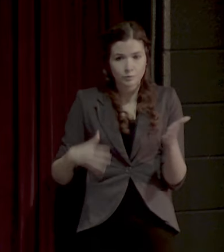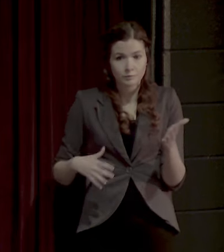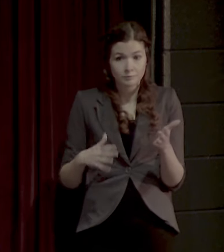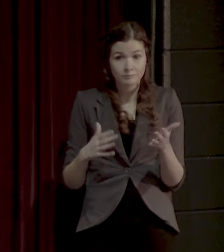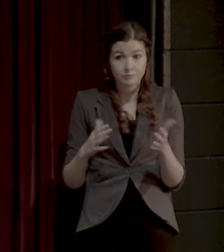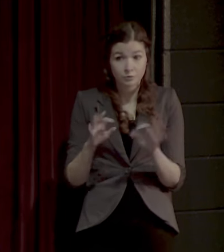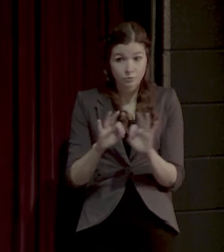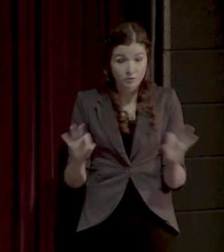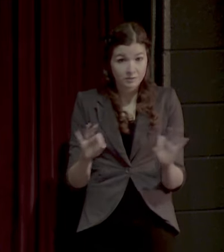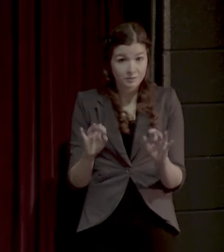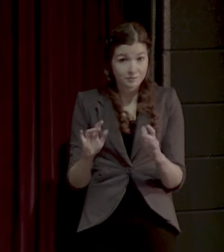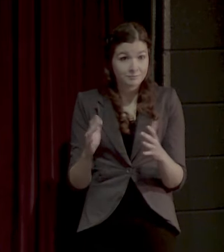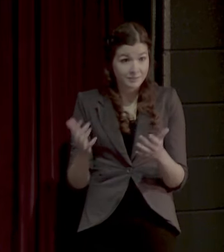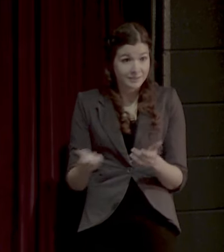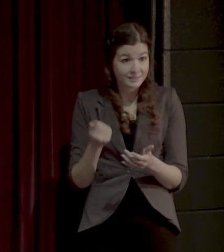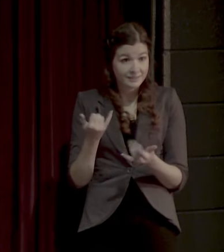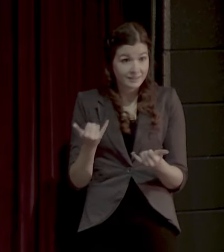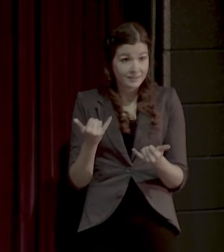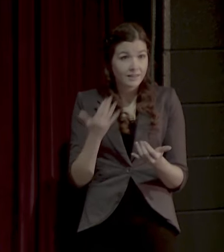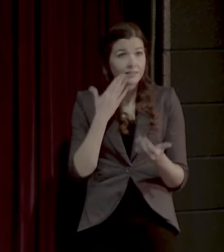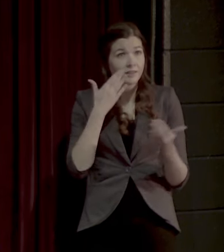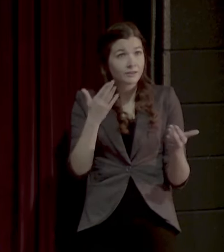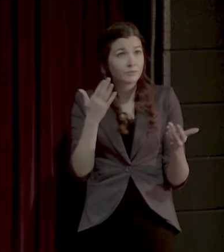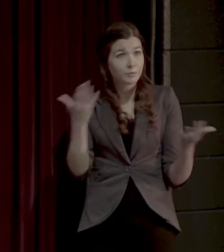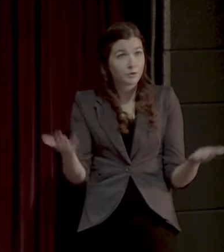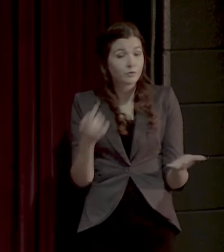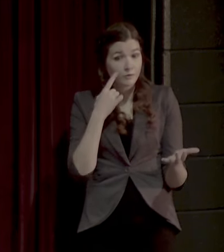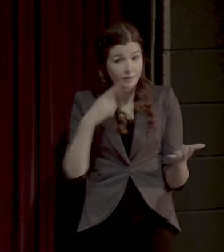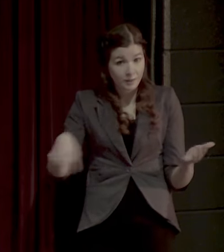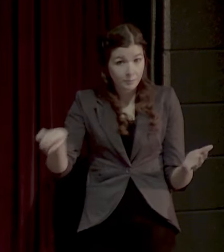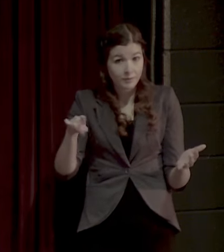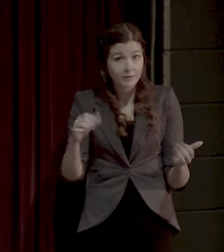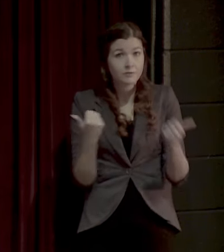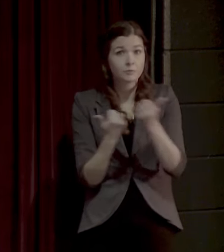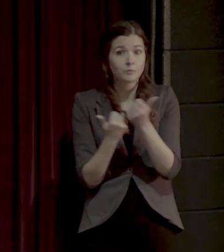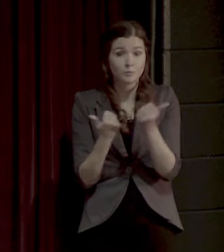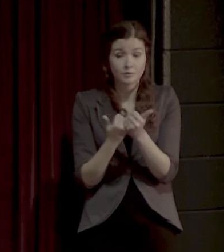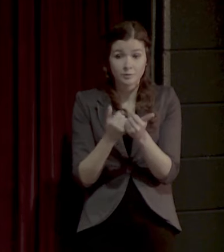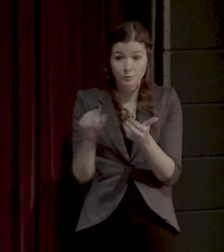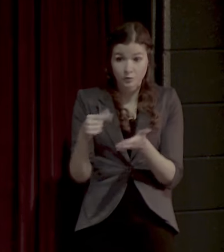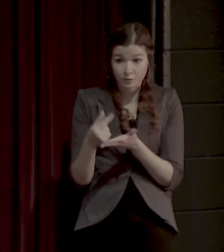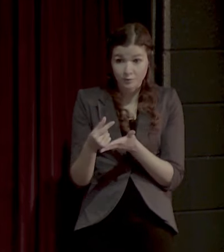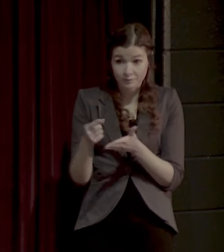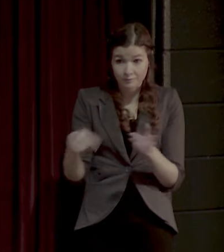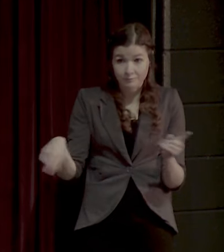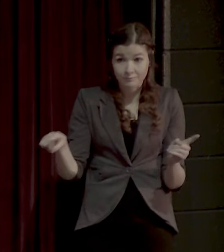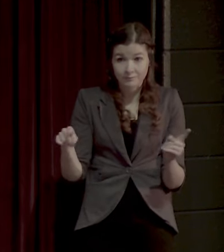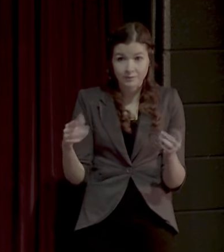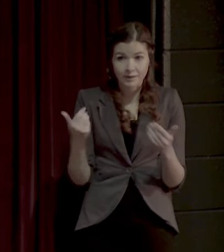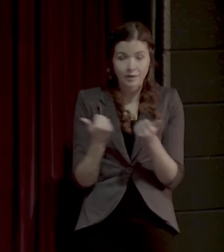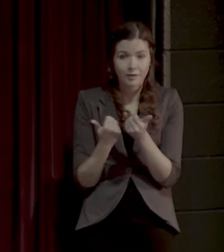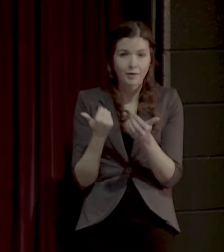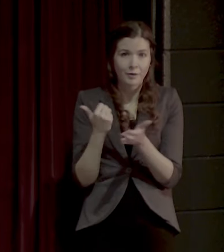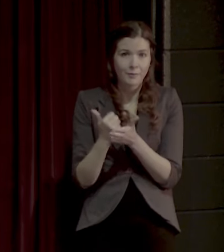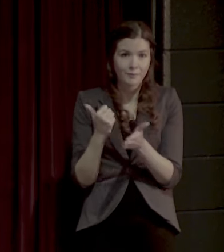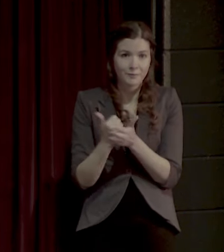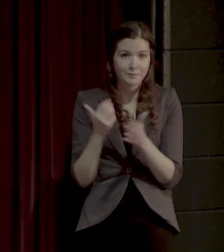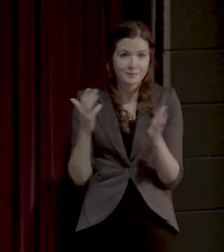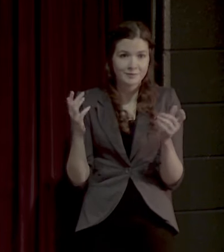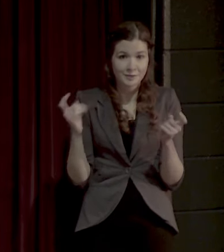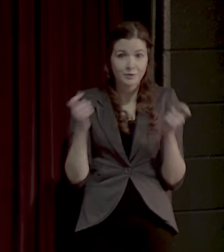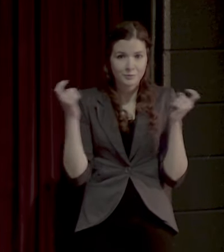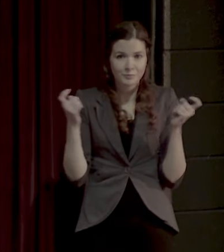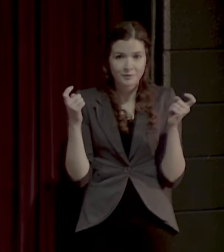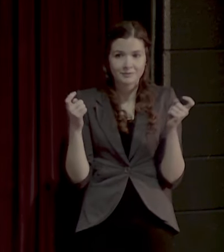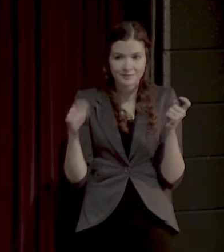today. Thank you for being here for them, and thank you for supporting these graduates, and let's help them celebrate this milestone in their